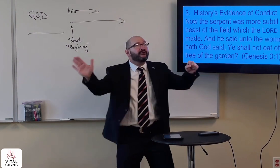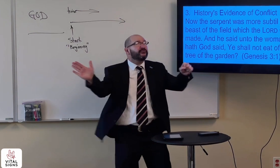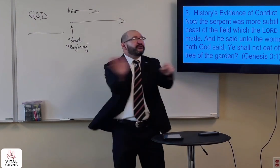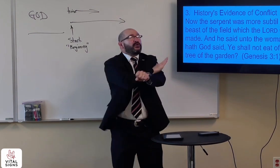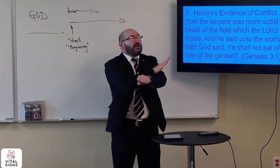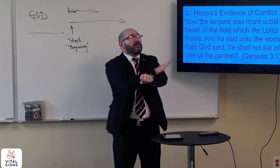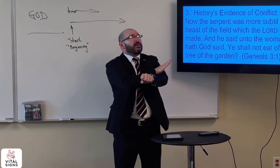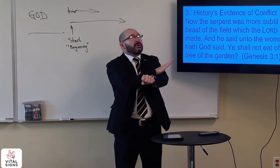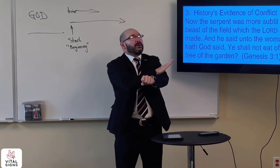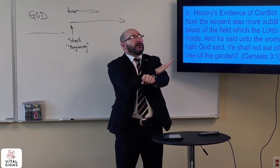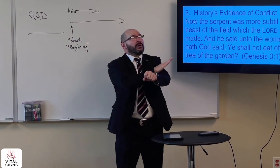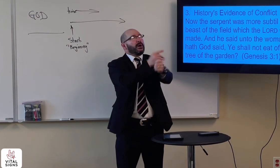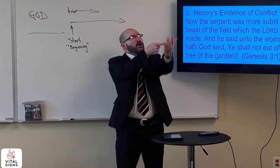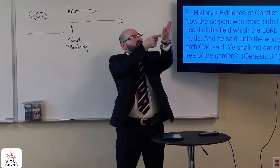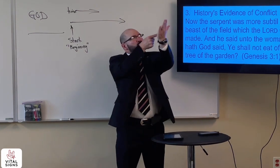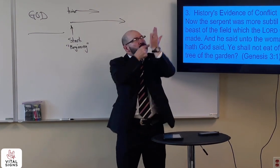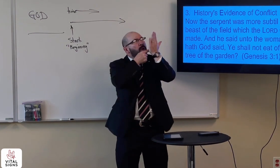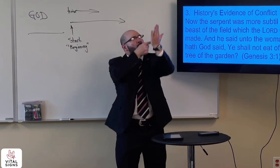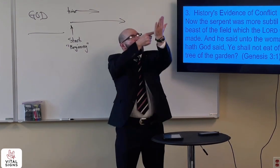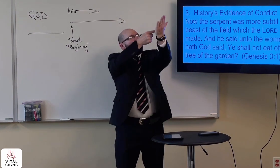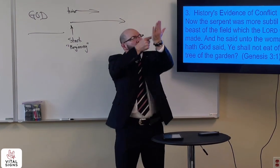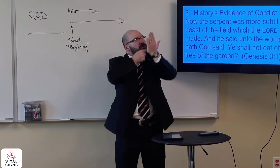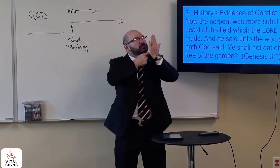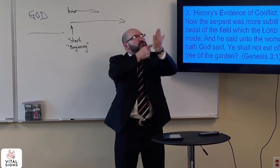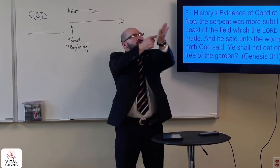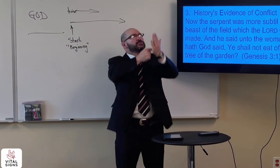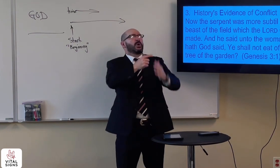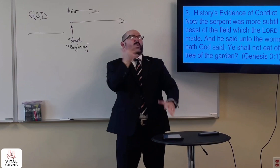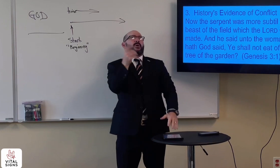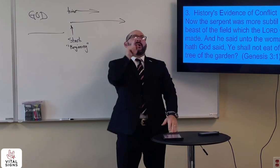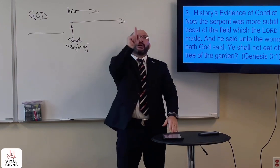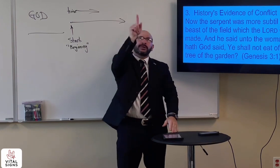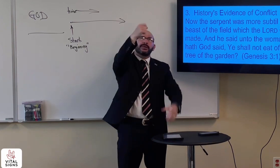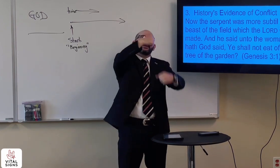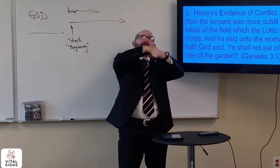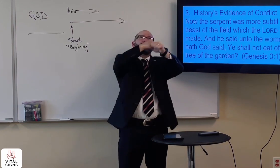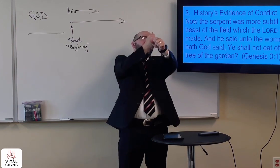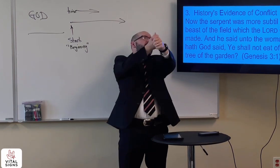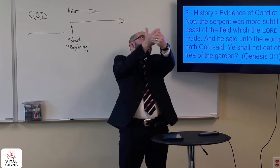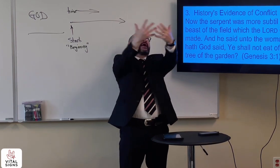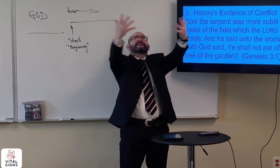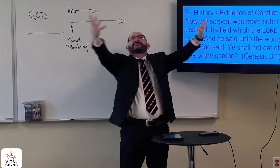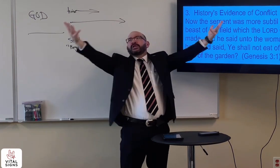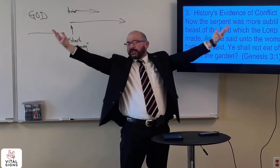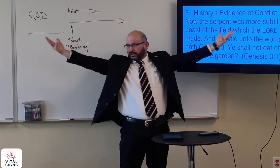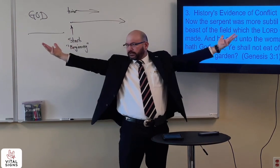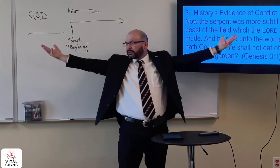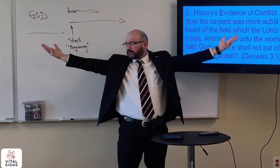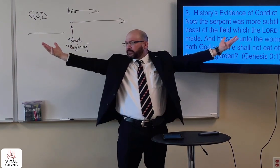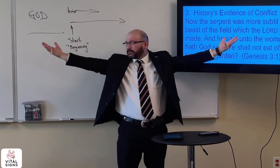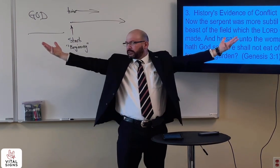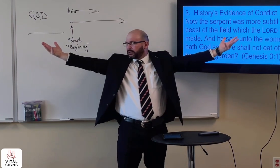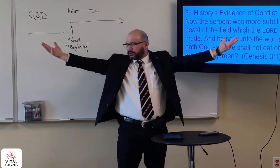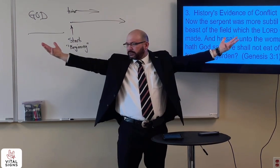The world is full of, the universe shows us that everything that was created